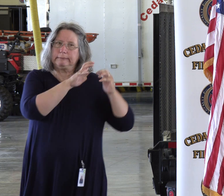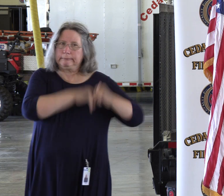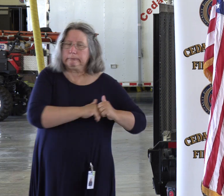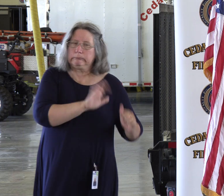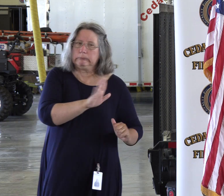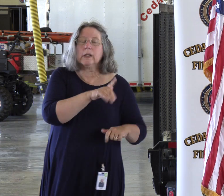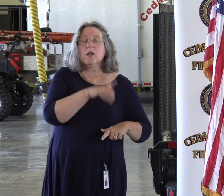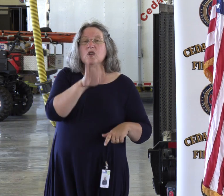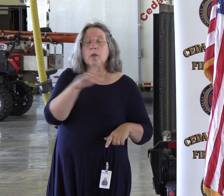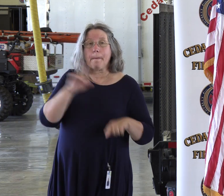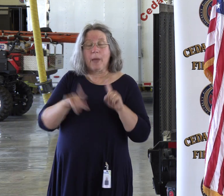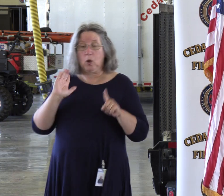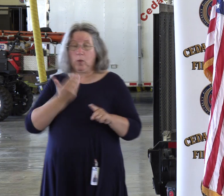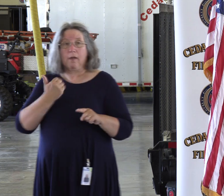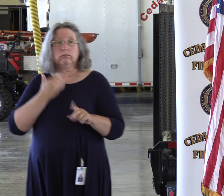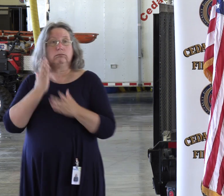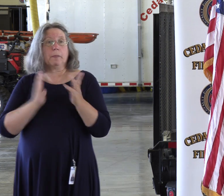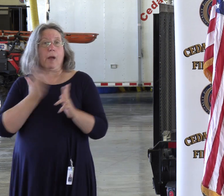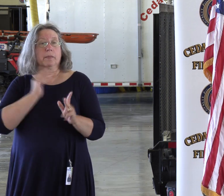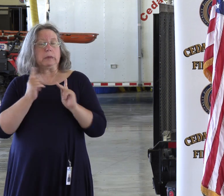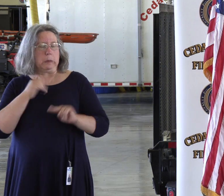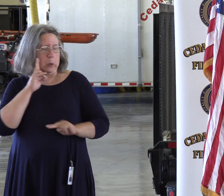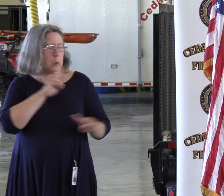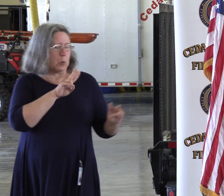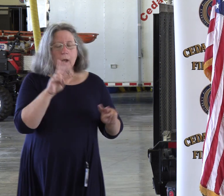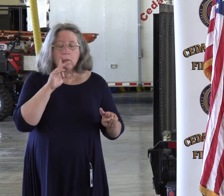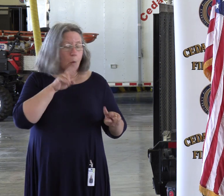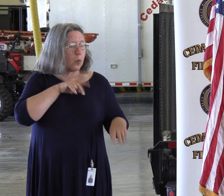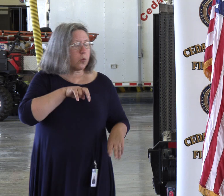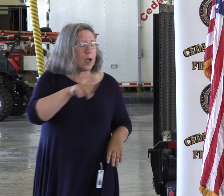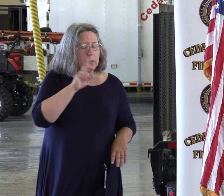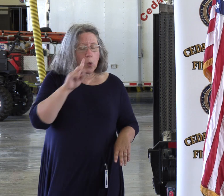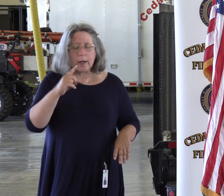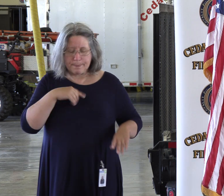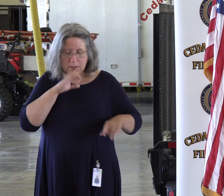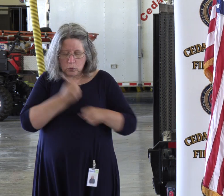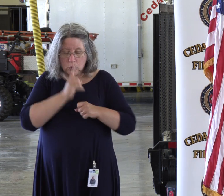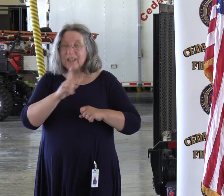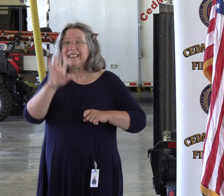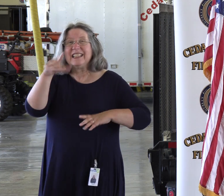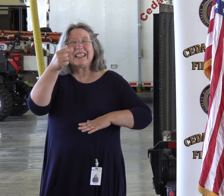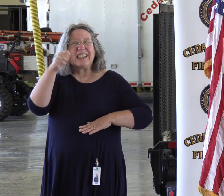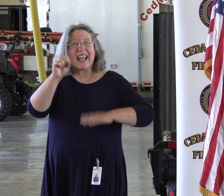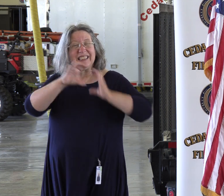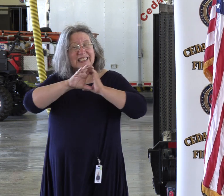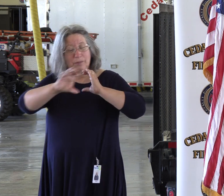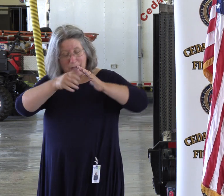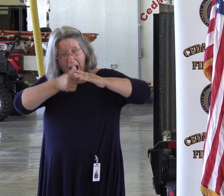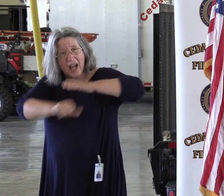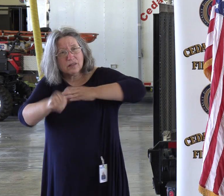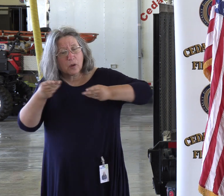doing leak survey throughout your neighborhoods, basically walking all the underground gas lines, just to make sure we haven't